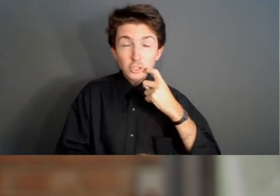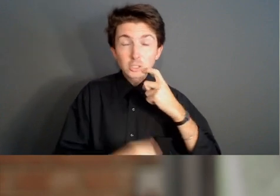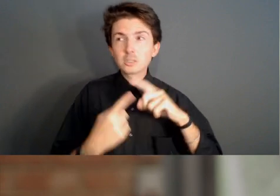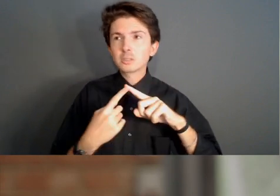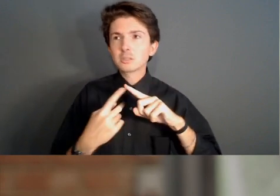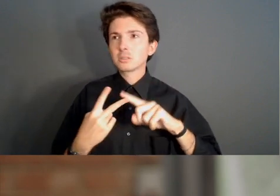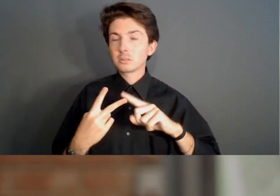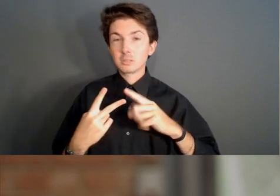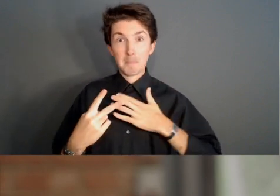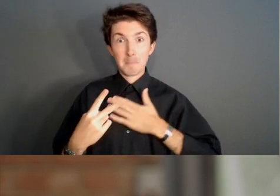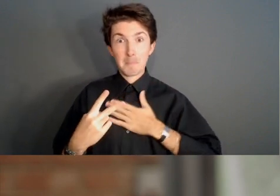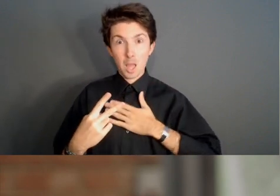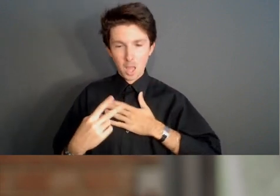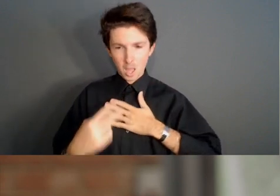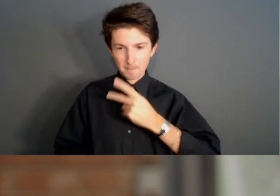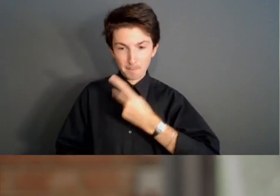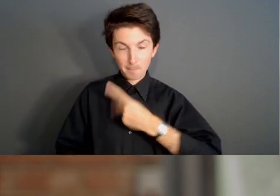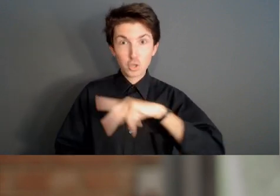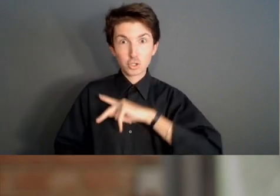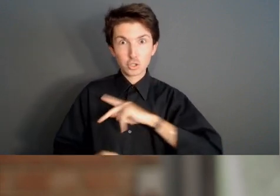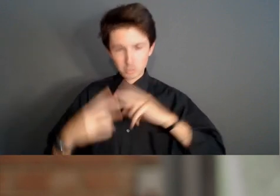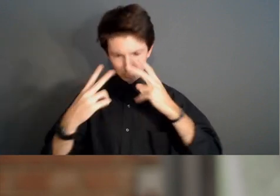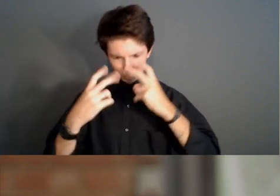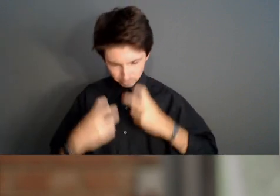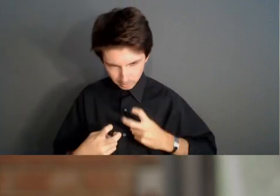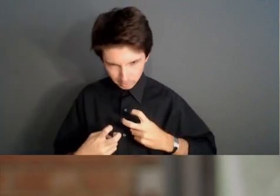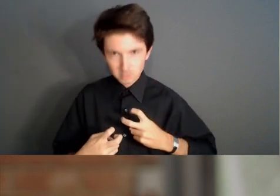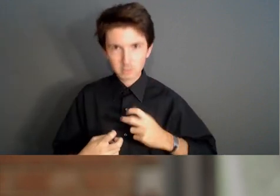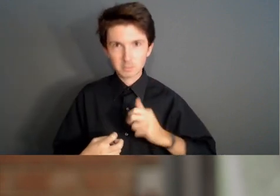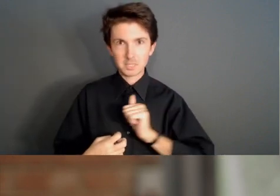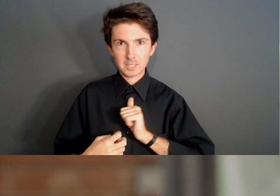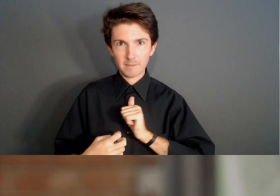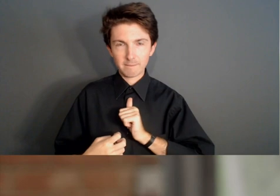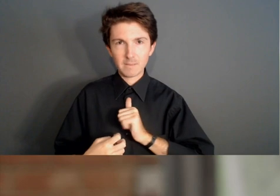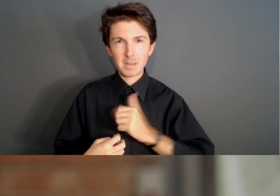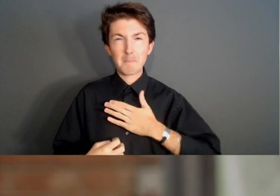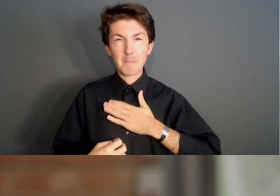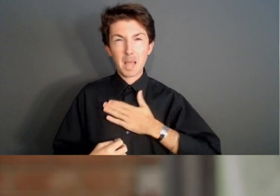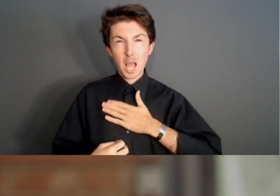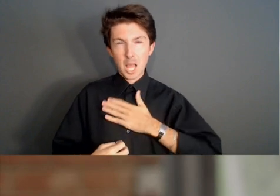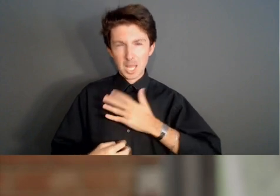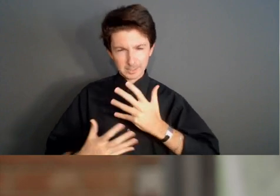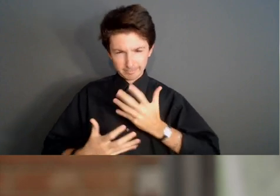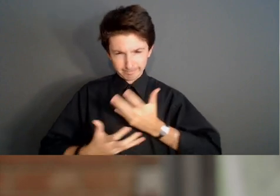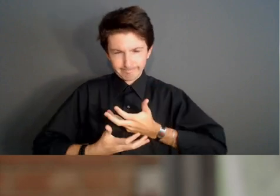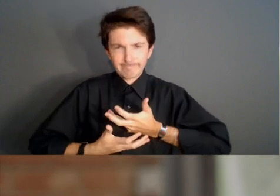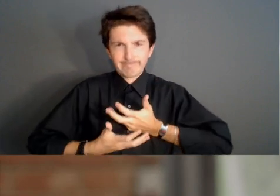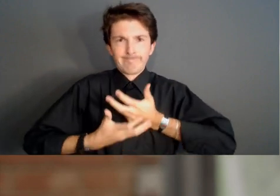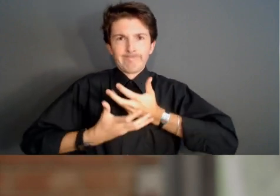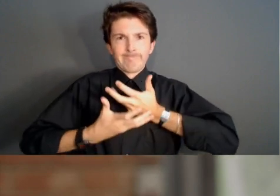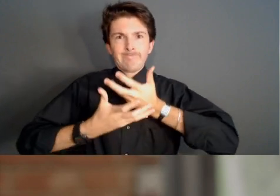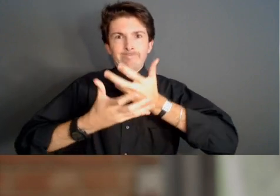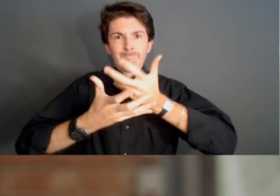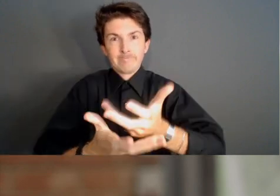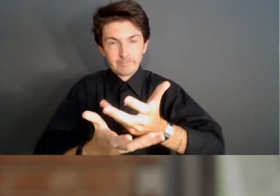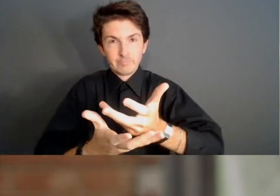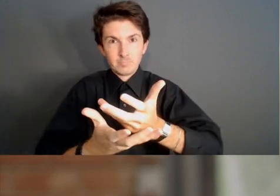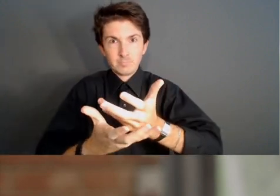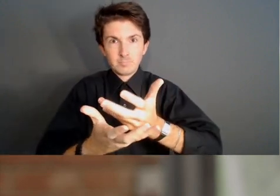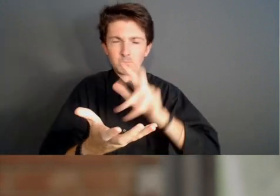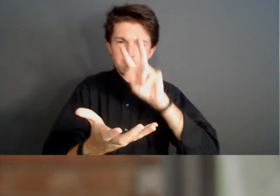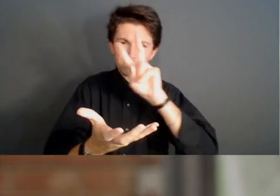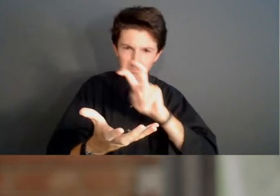from my own personal discovery, and bringing my own persona as